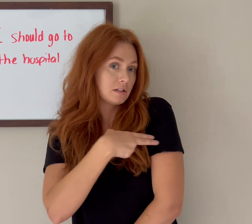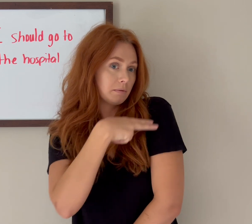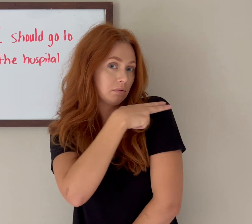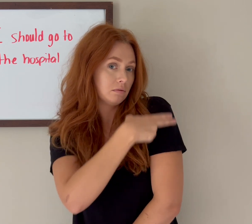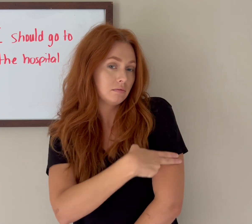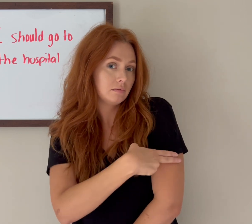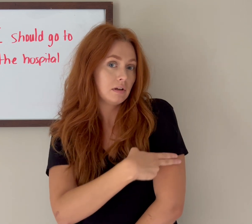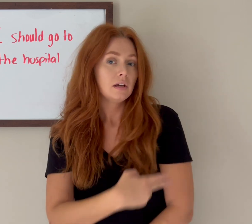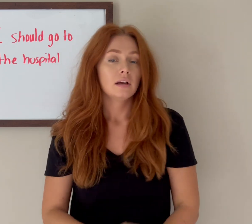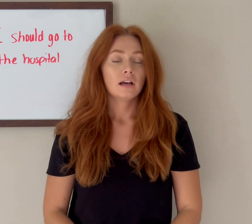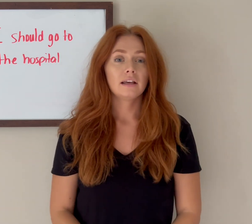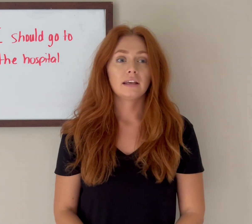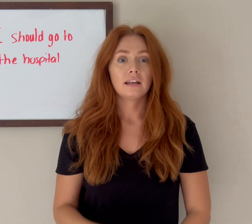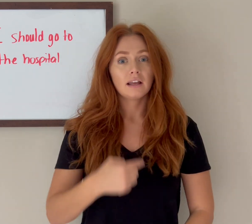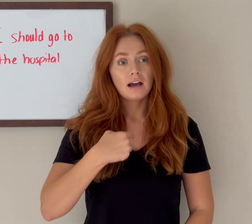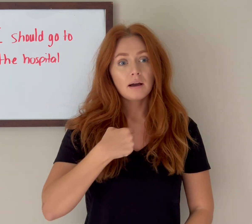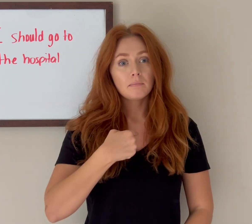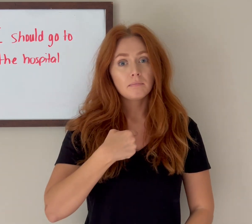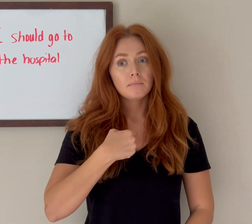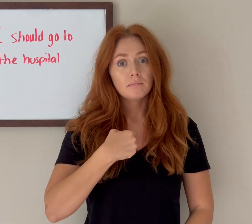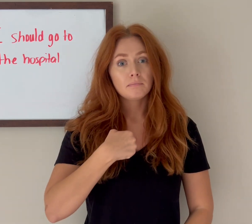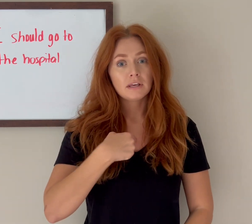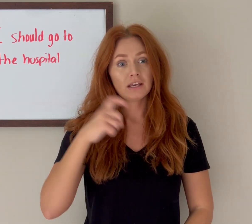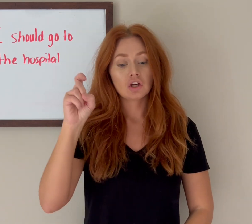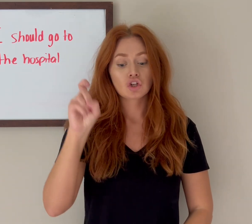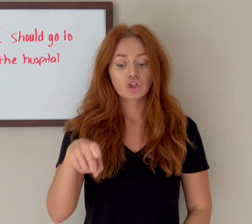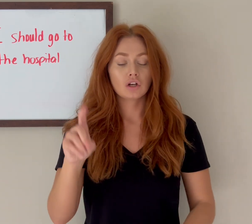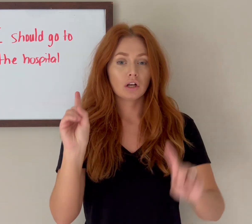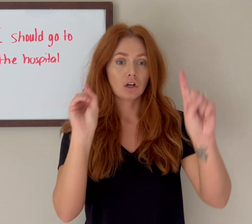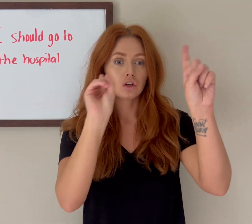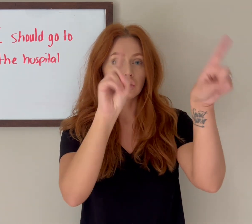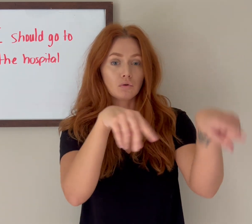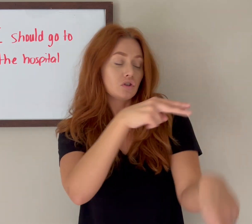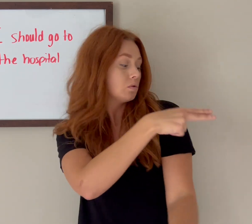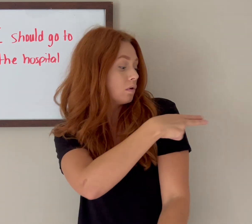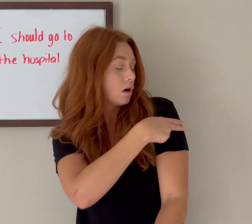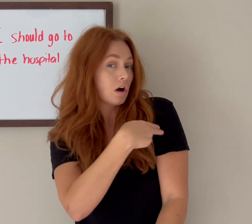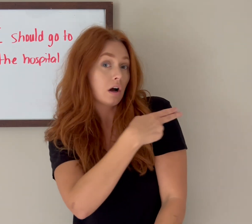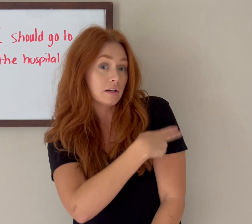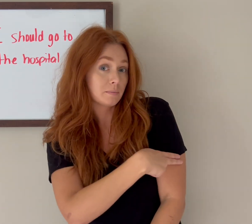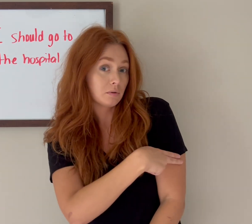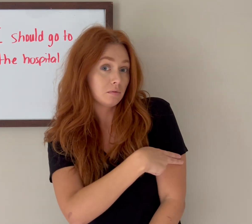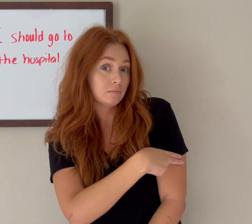Hospital. Again, me should go to hospital.